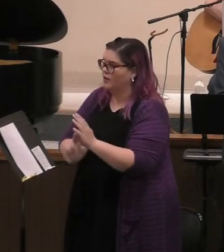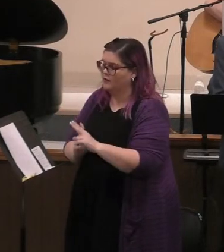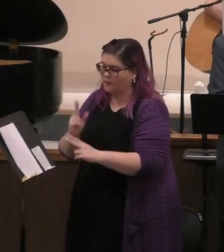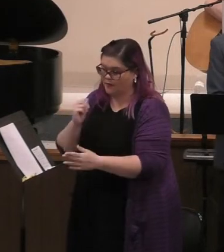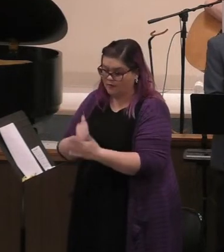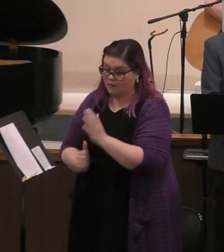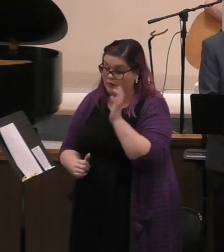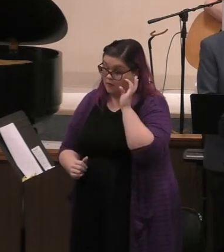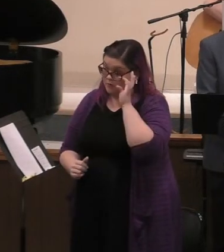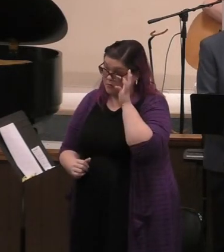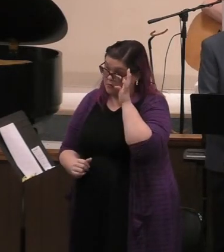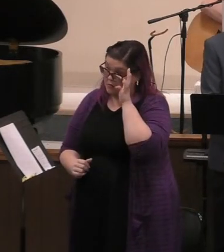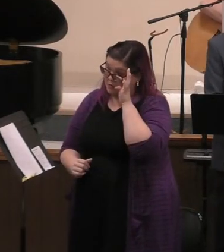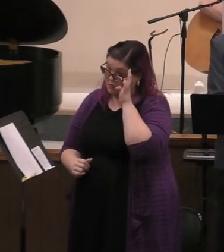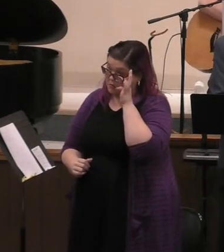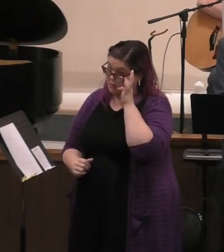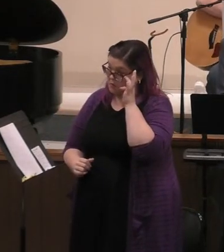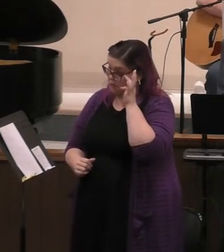name. Amen.